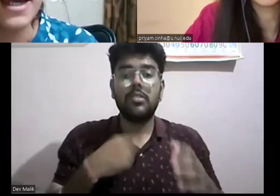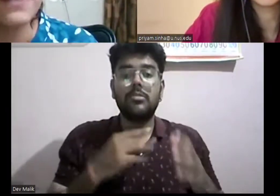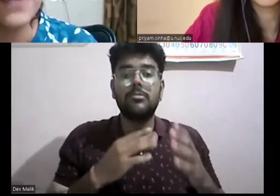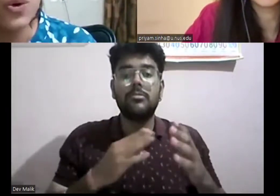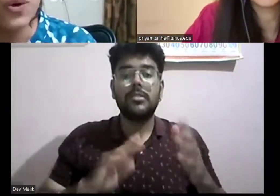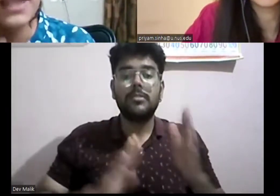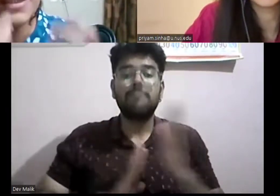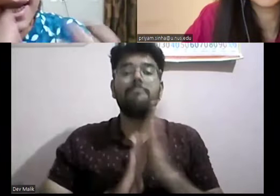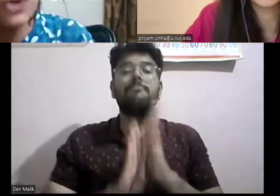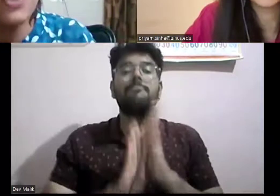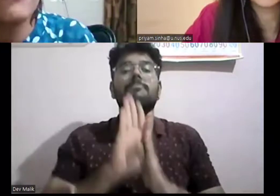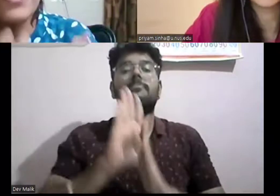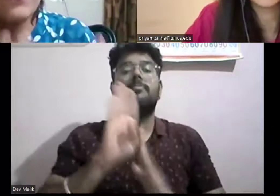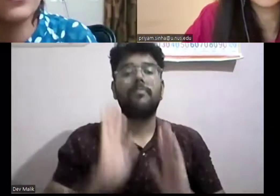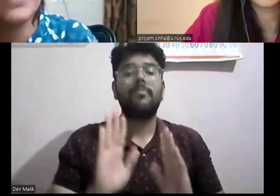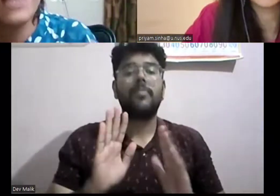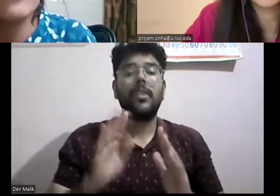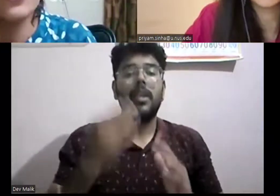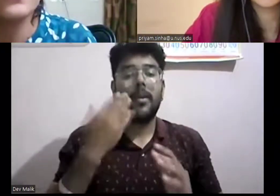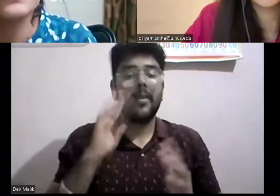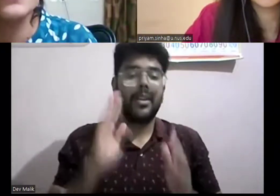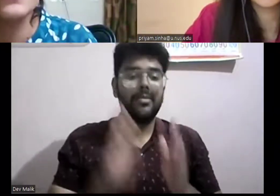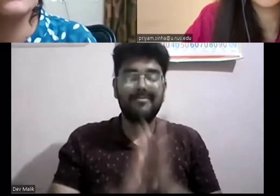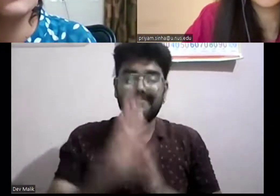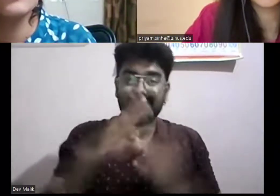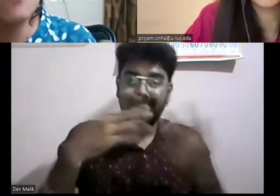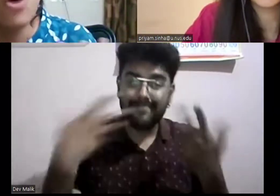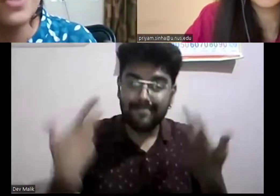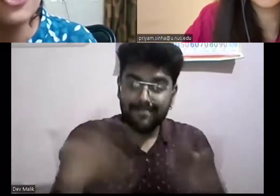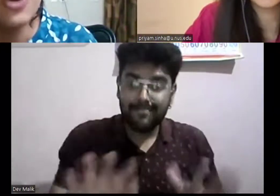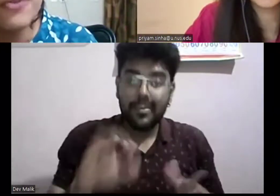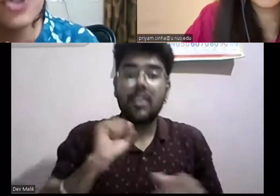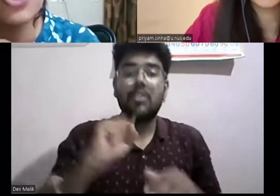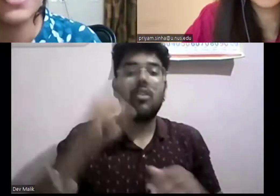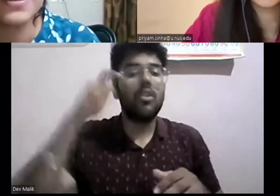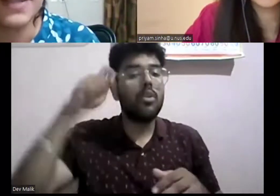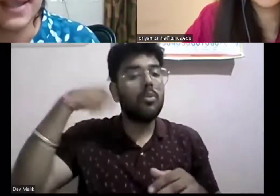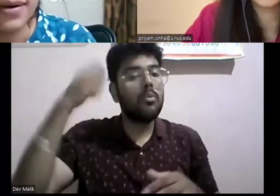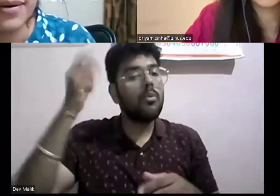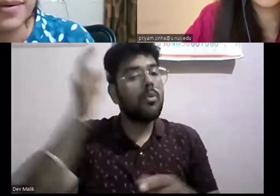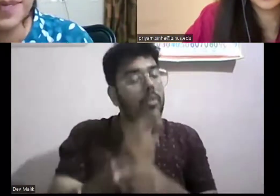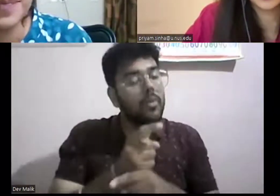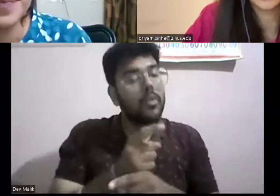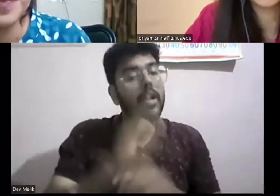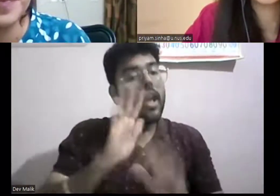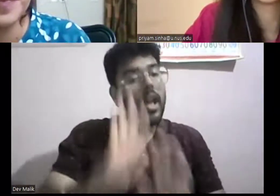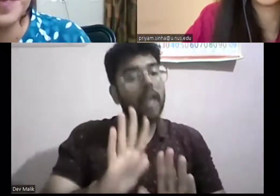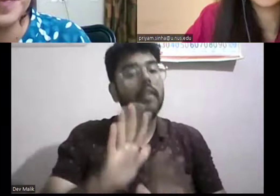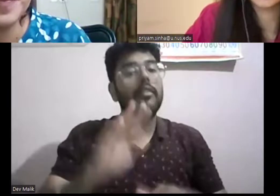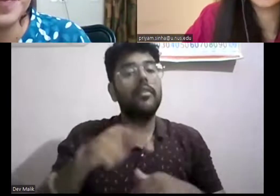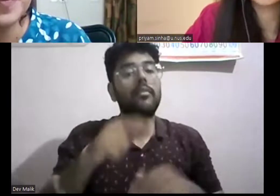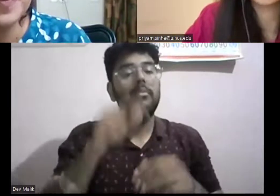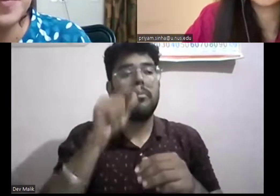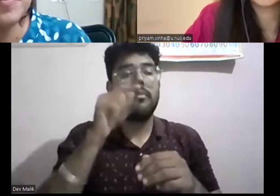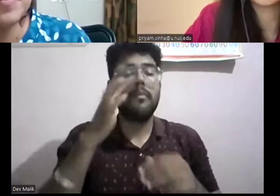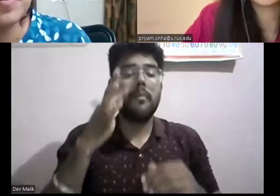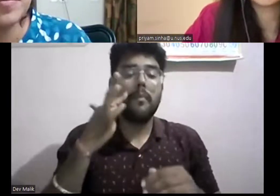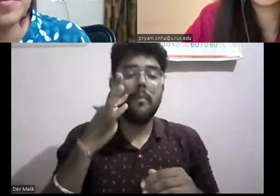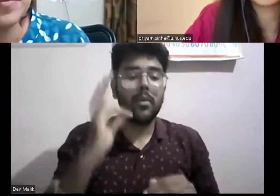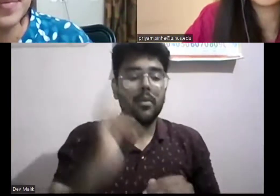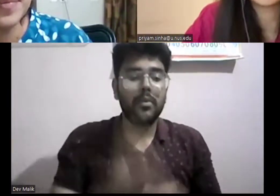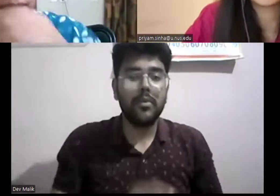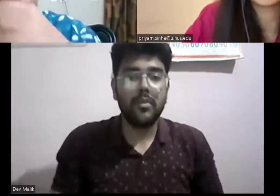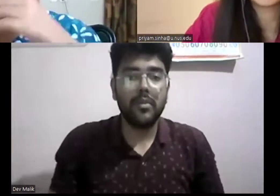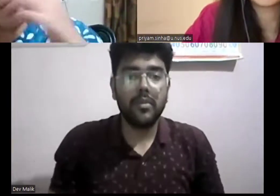personal narratives, and only then your film would have those moments of richness there. So by this